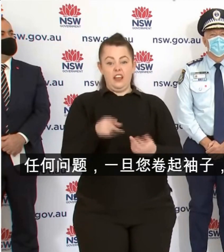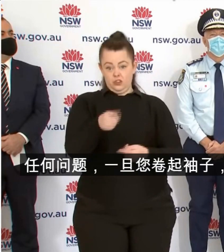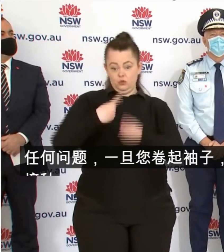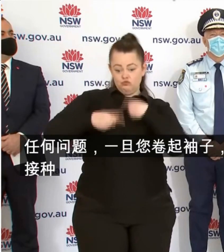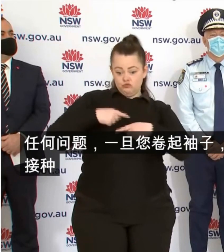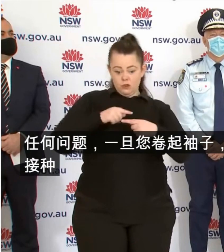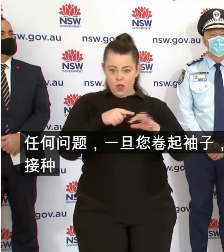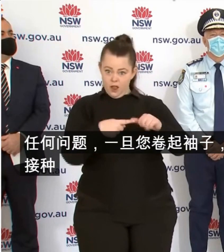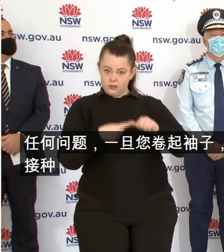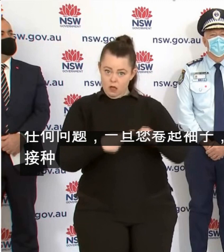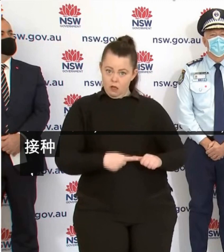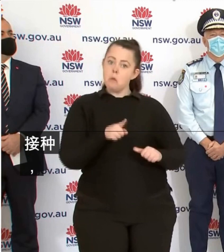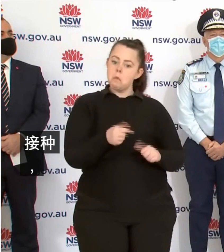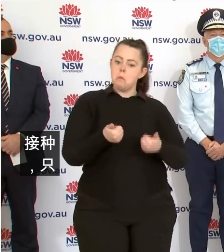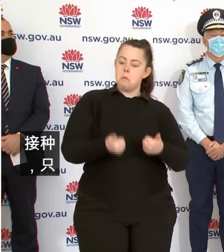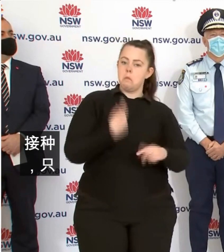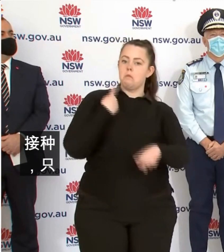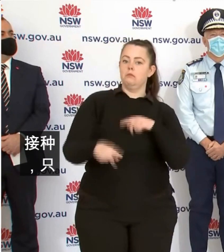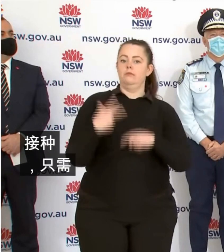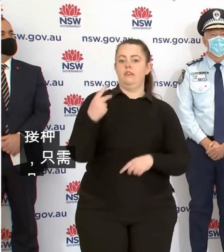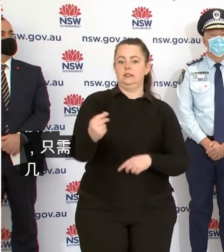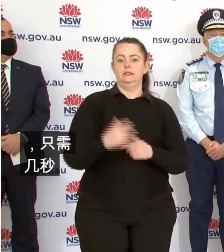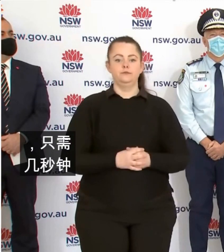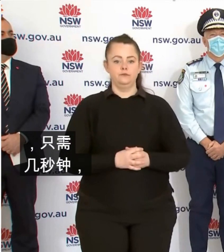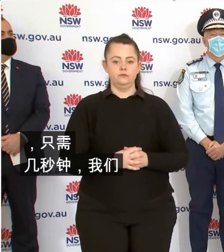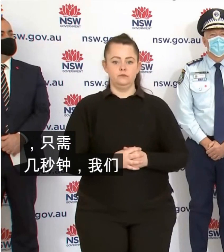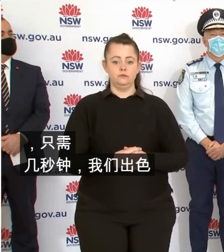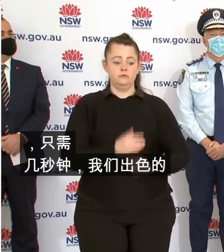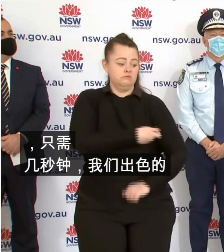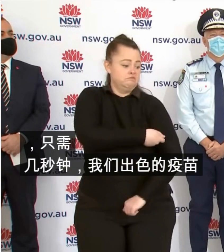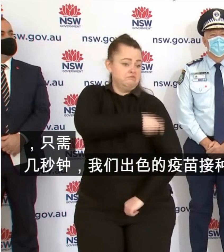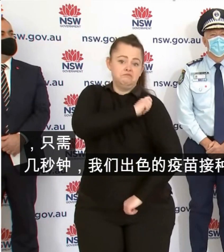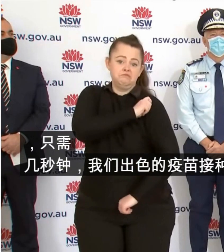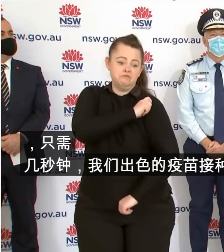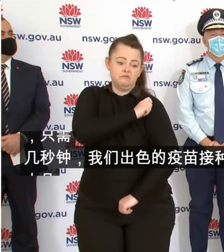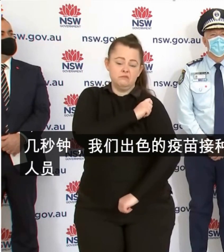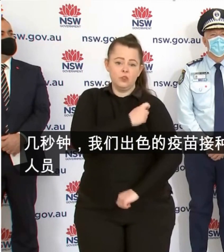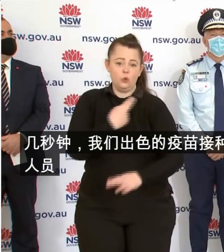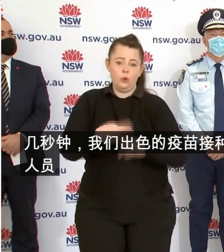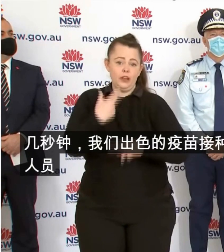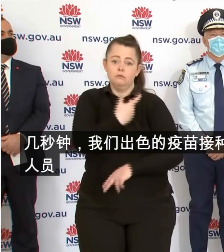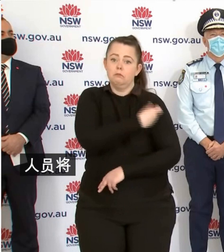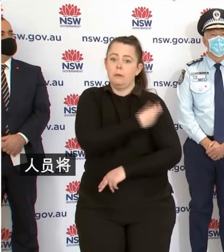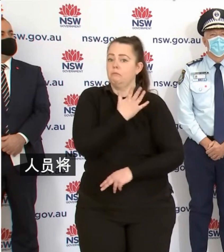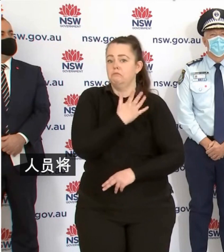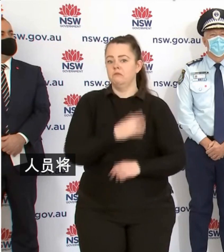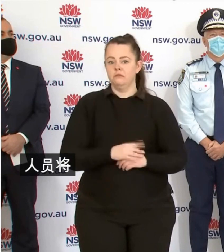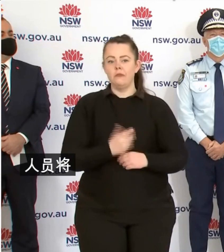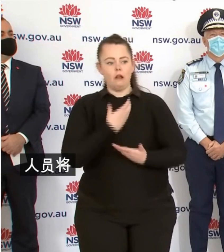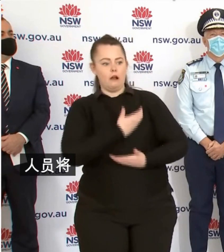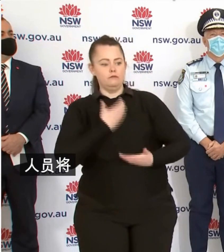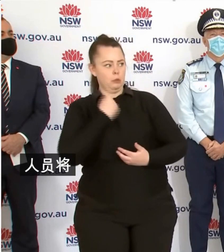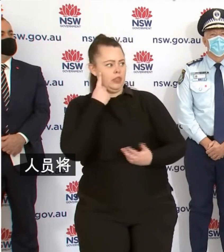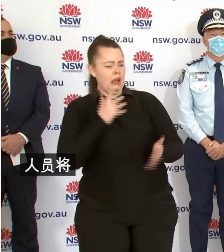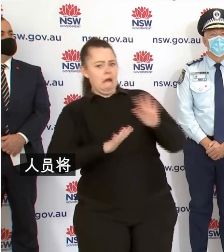is very quick to administer. Once you roll up your sleeve, it takes seconds, and our amazing vaccination staff will make the process as comfortable for you